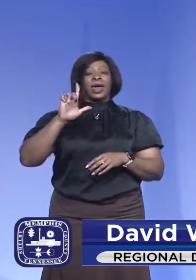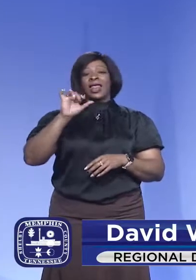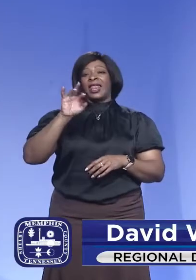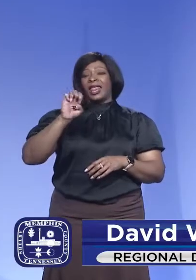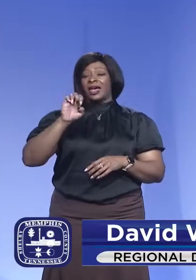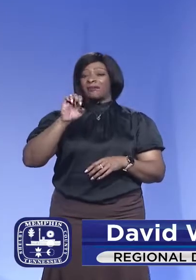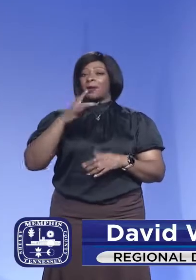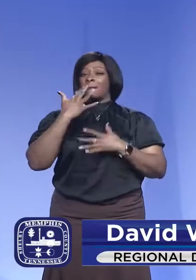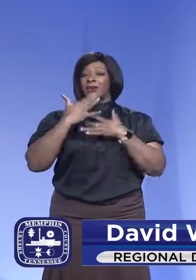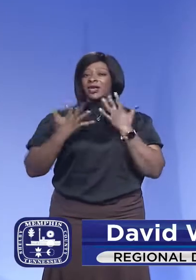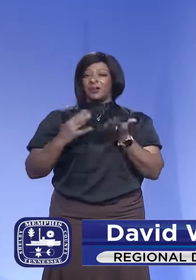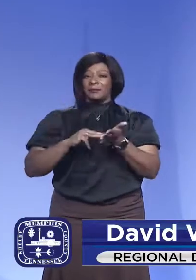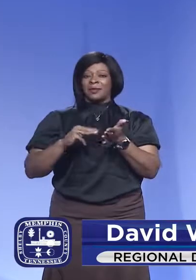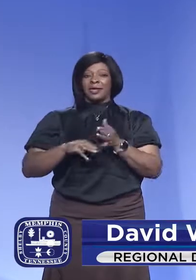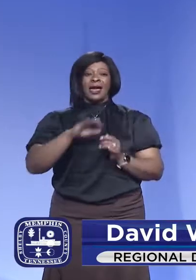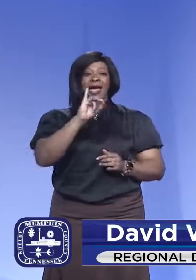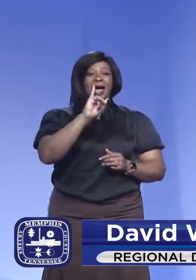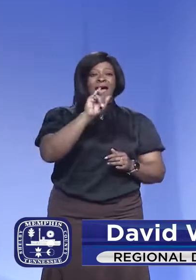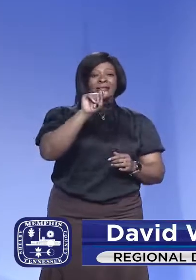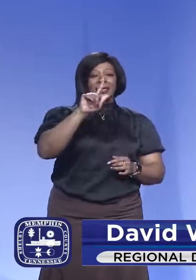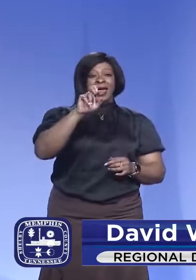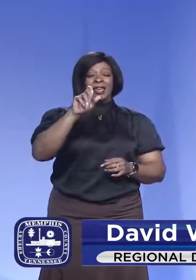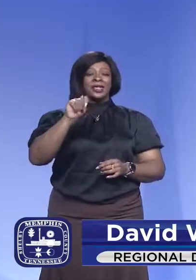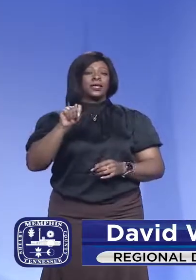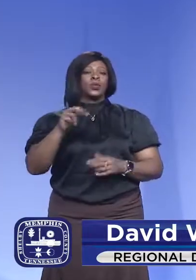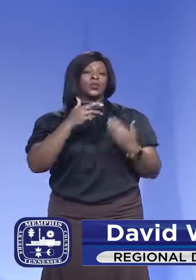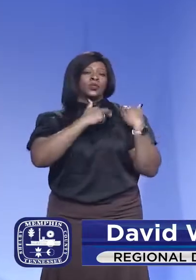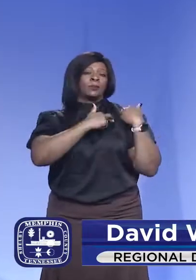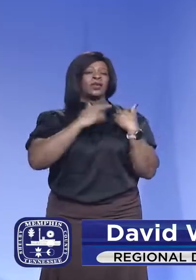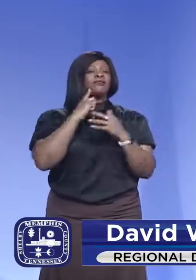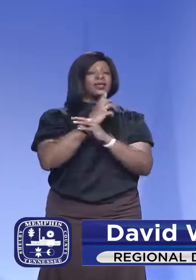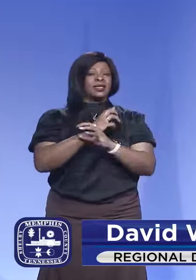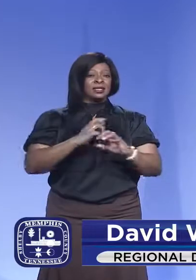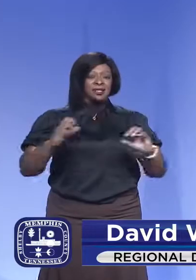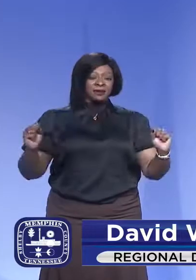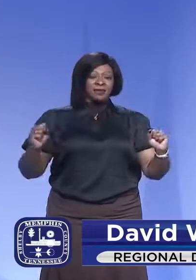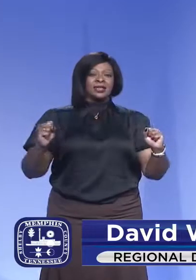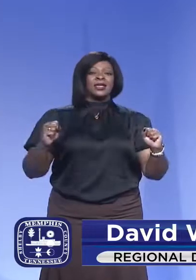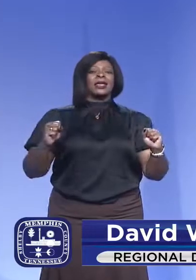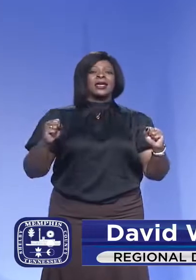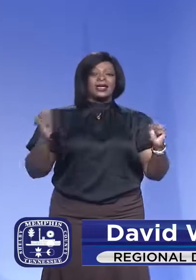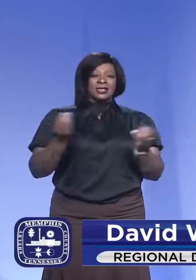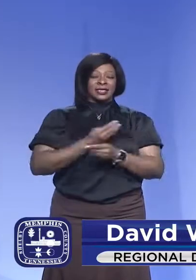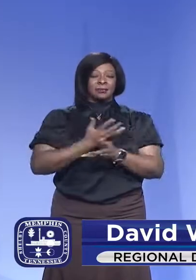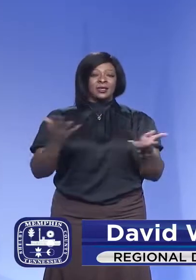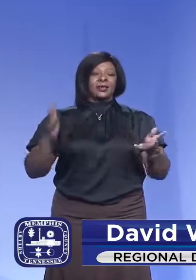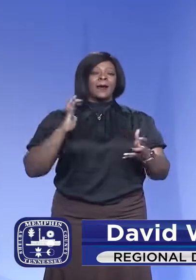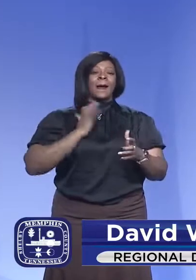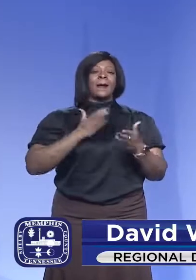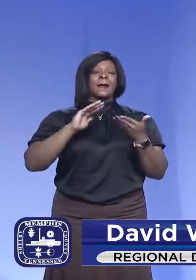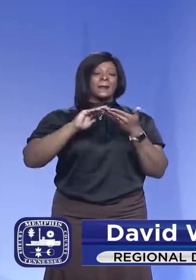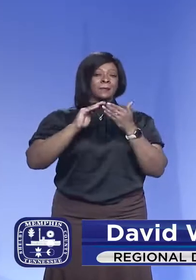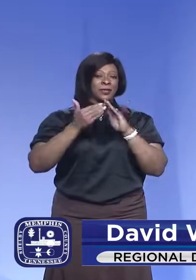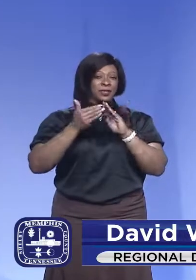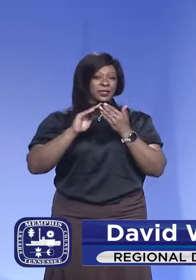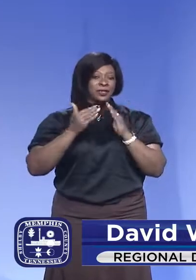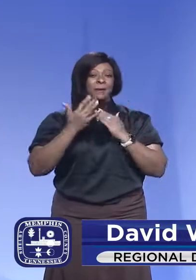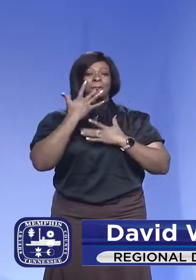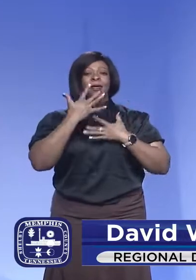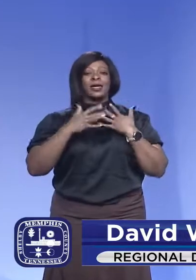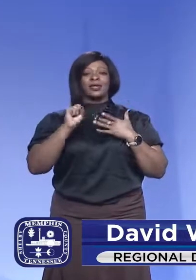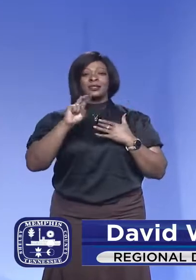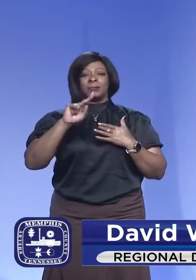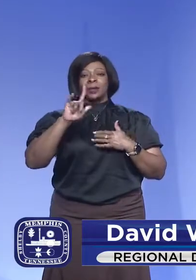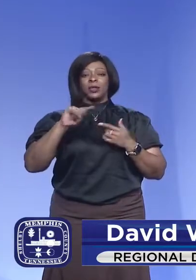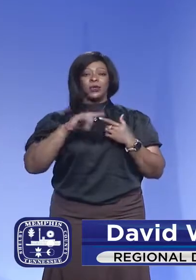Memphis. Vitalant is primarily responsible for the safety and sustainability of our community's blood supply to